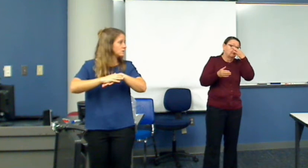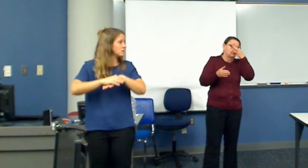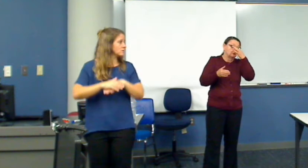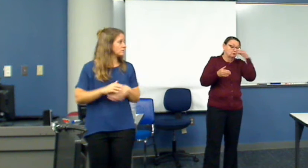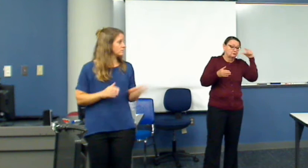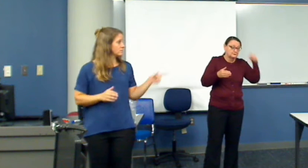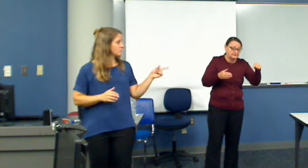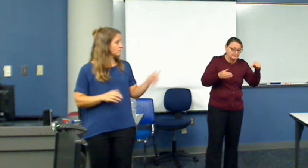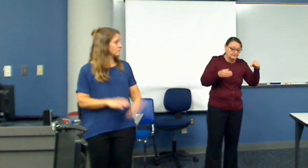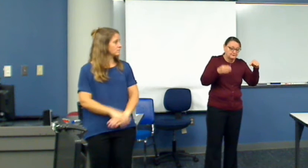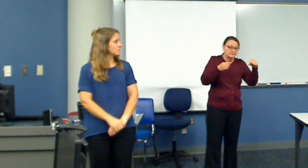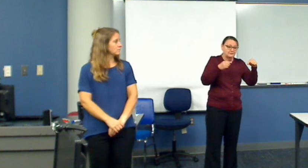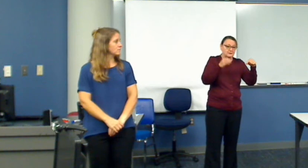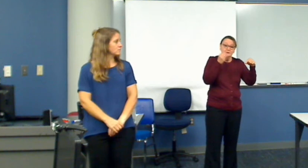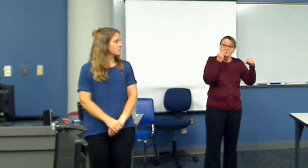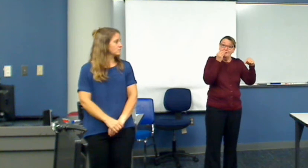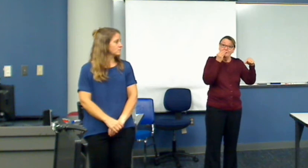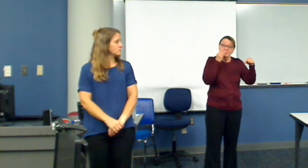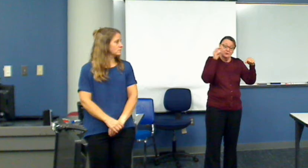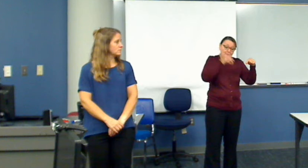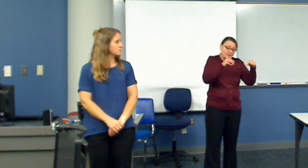to come up.